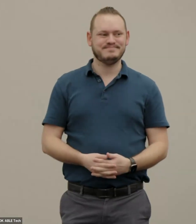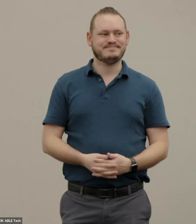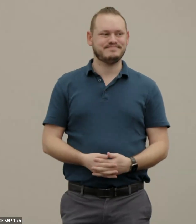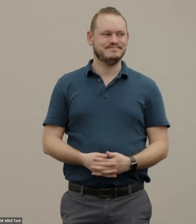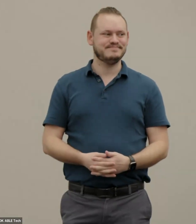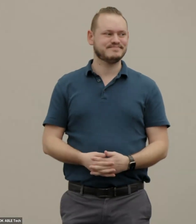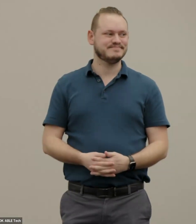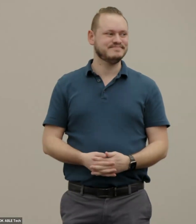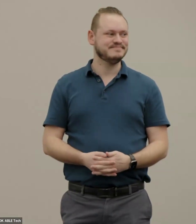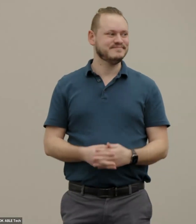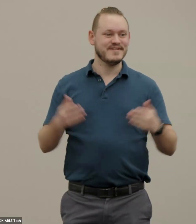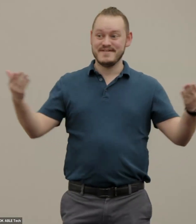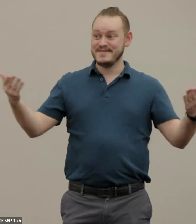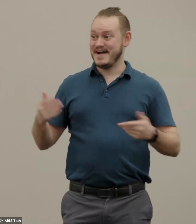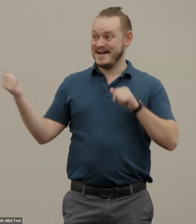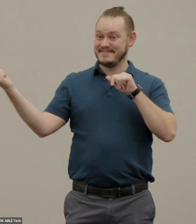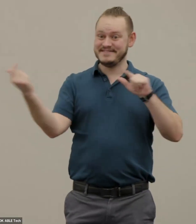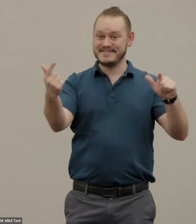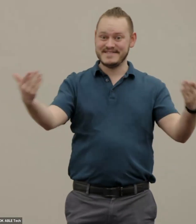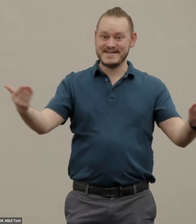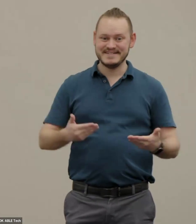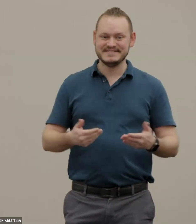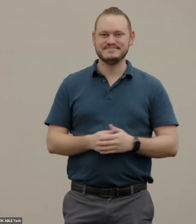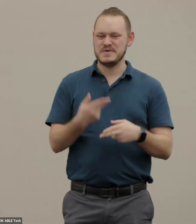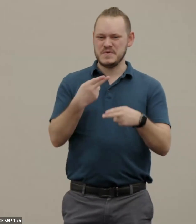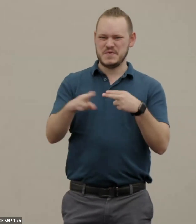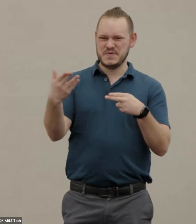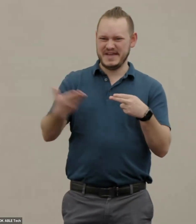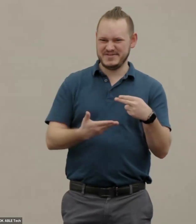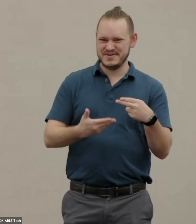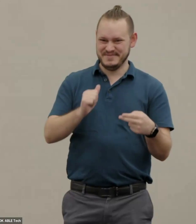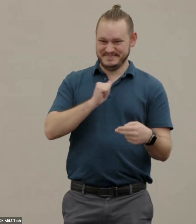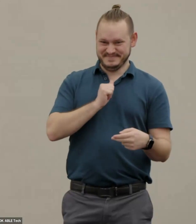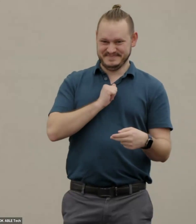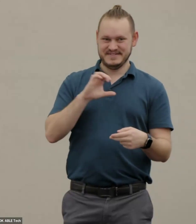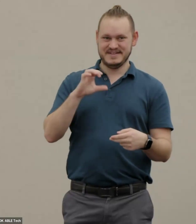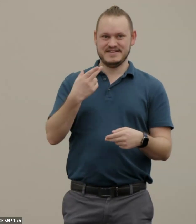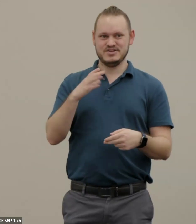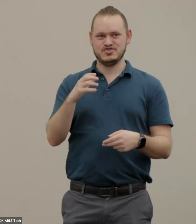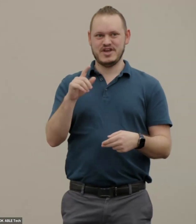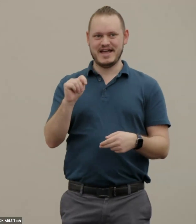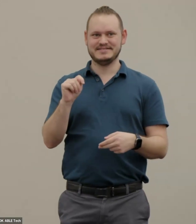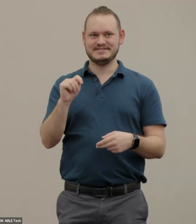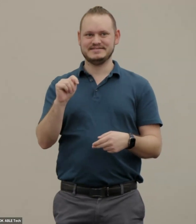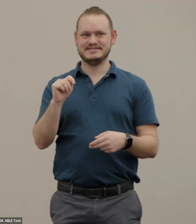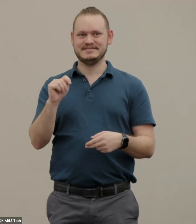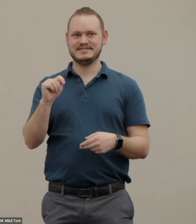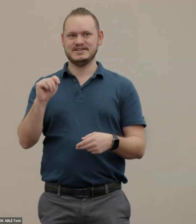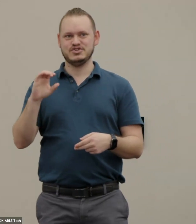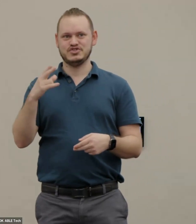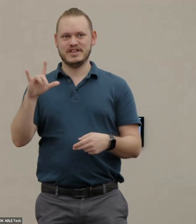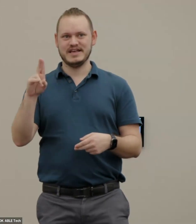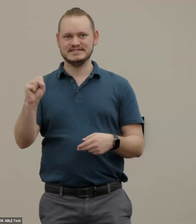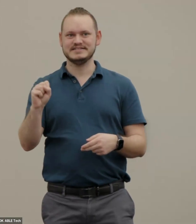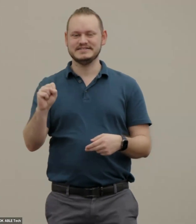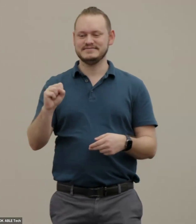welcome everybody. Super quick introductions. My name is Chelius. My company